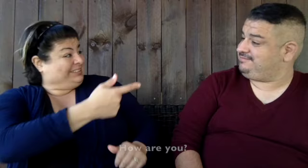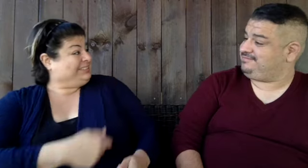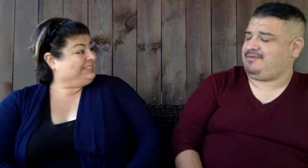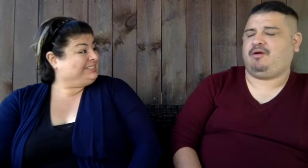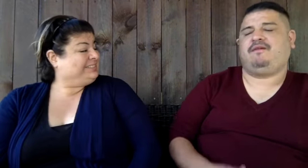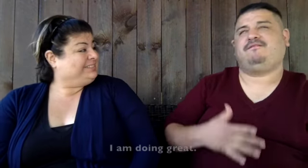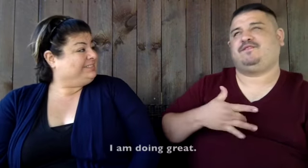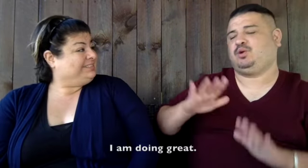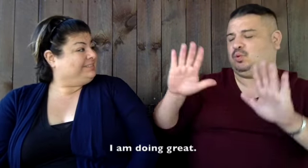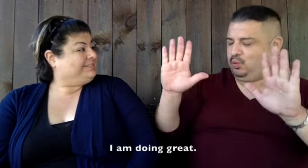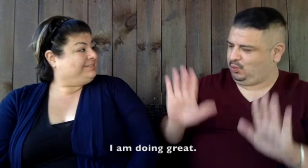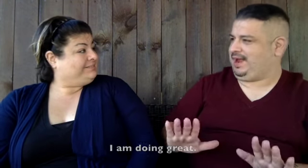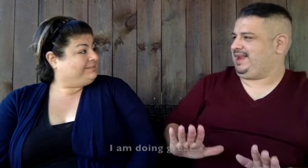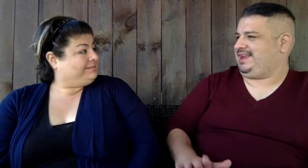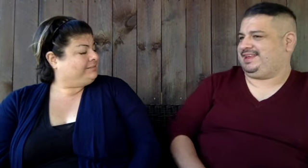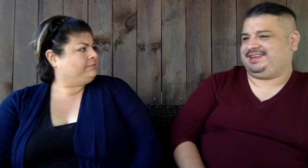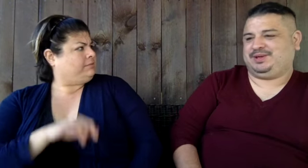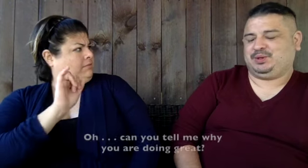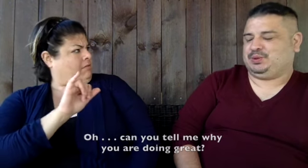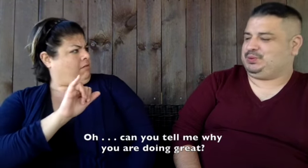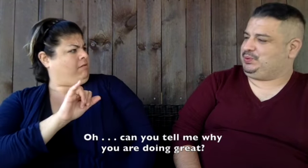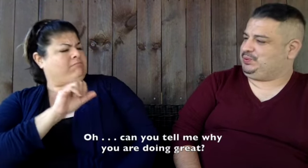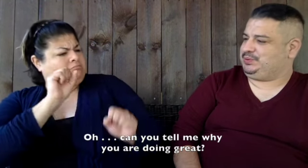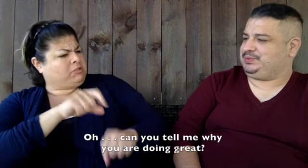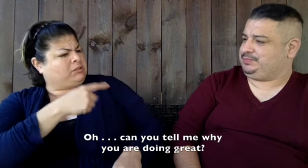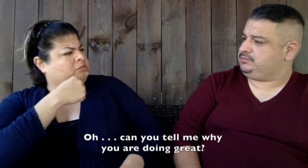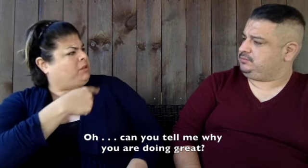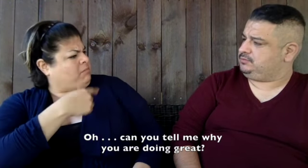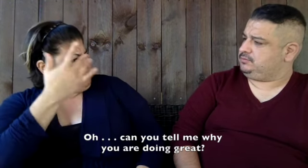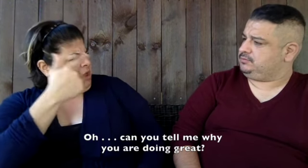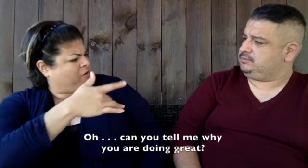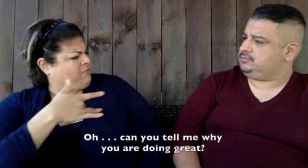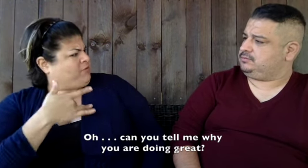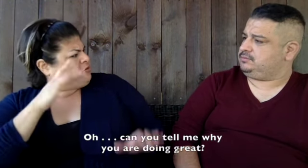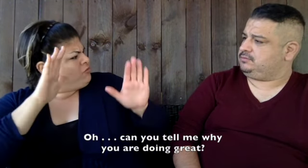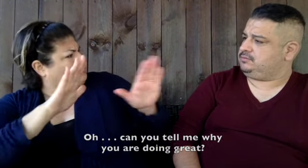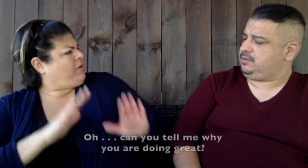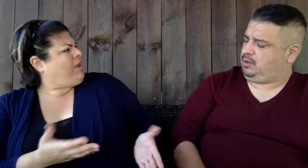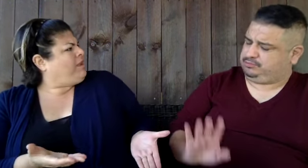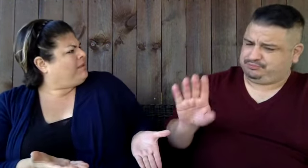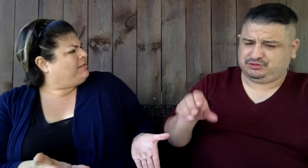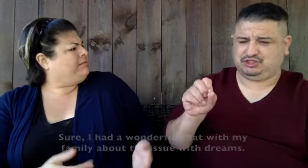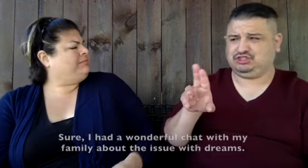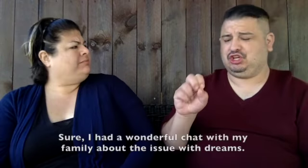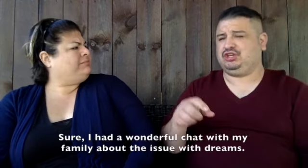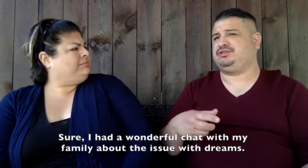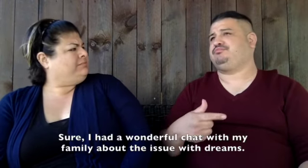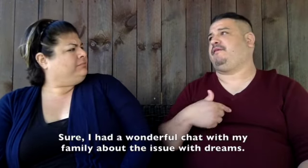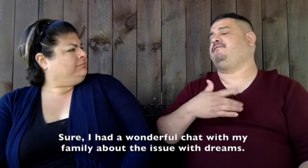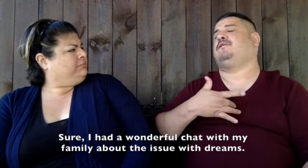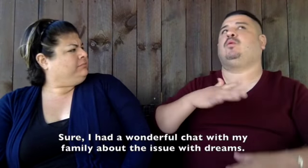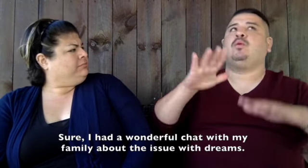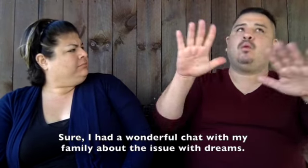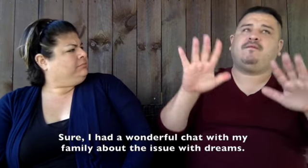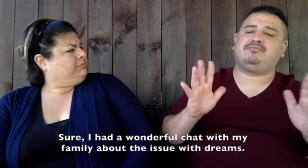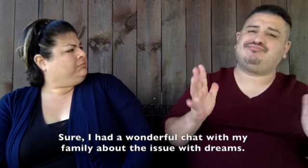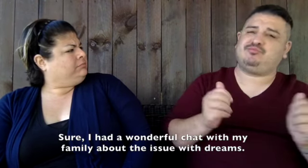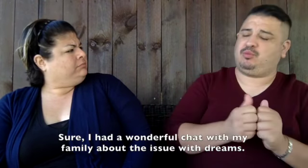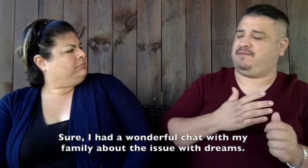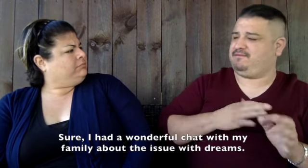How are you? I am doing great. Oh, can you tell me why you're doing great? Sure. I had a wonderful chat